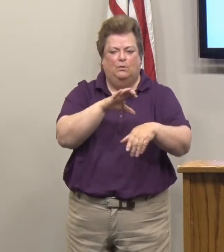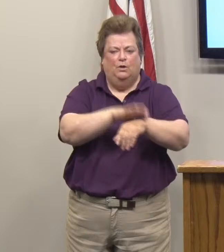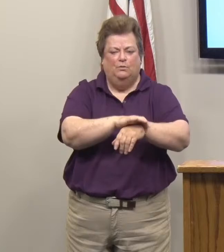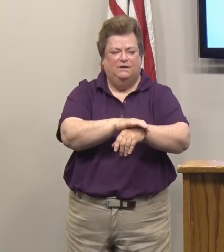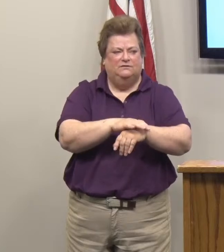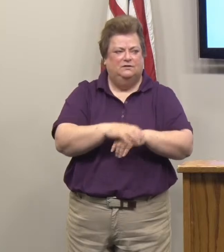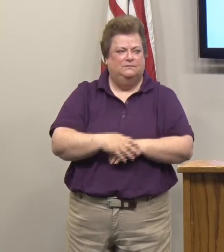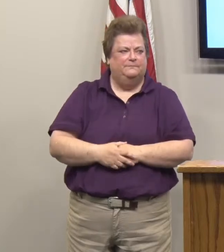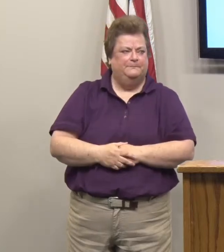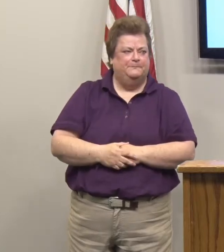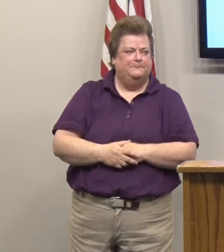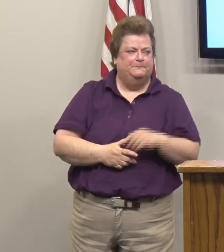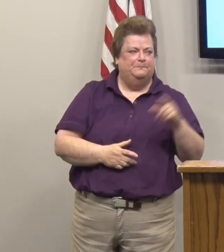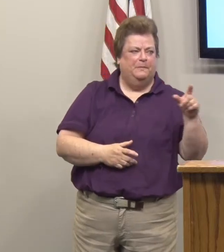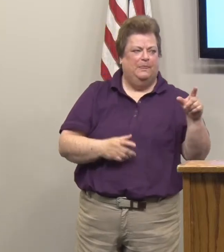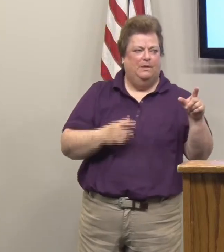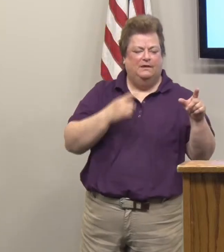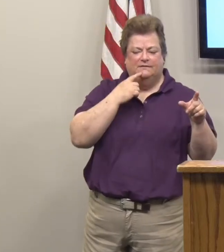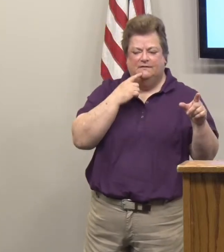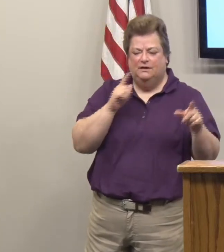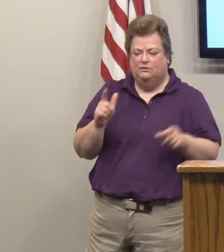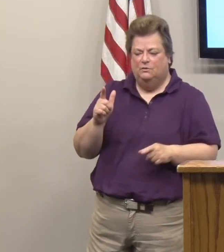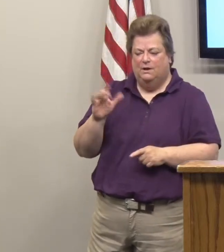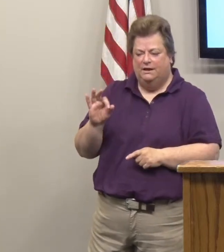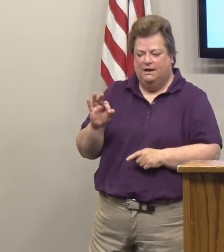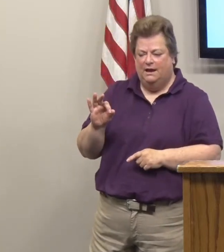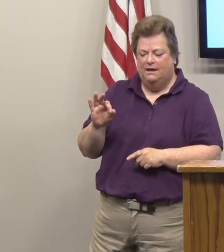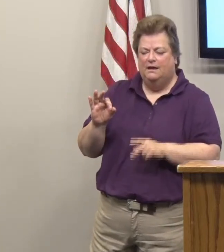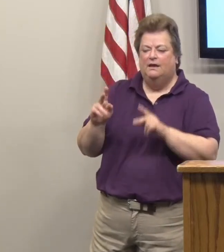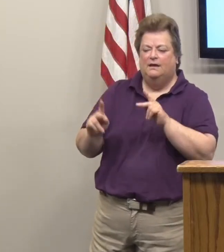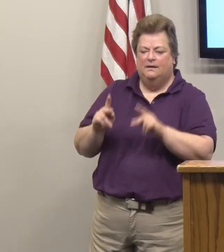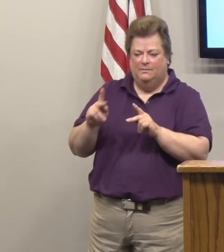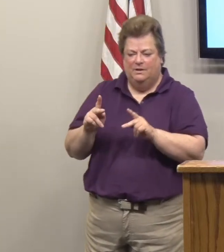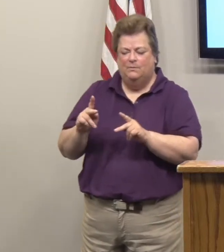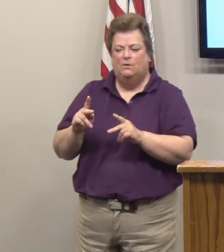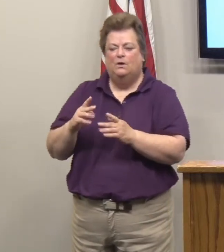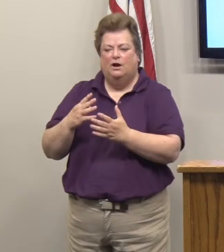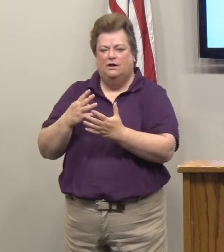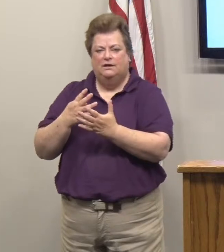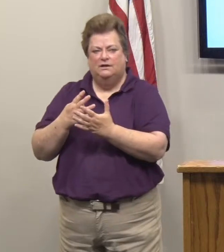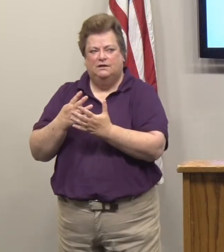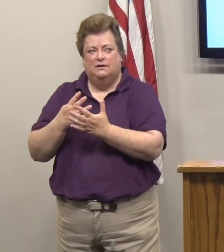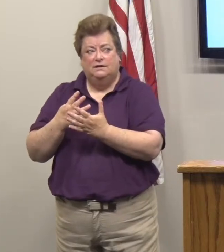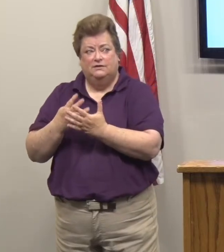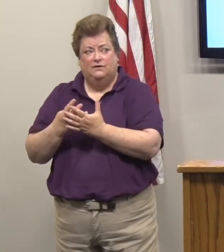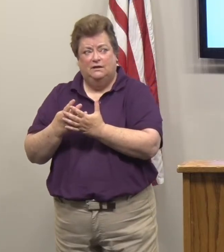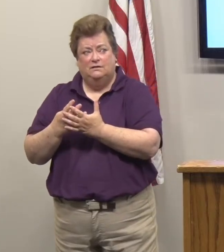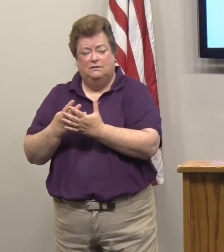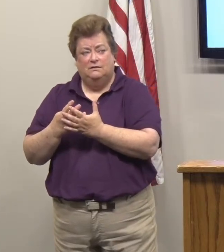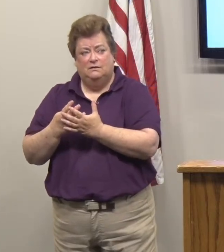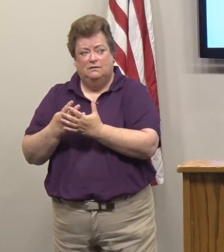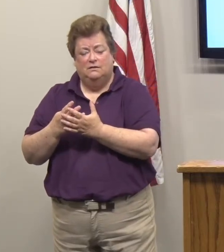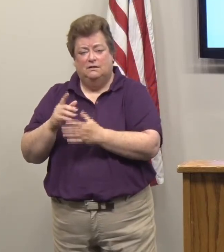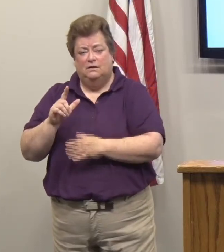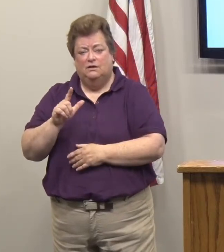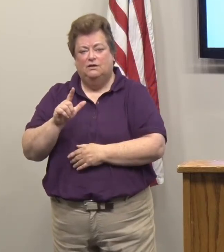LPD. There were arrests made last night when there were stones thrown at the Target building at 48th and